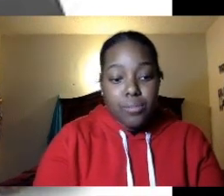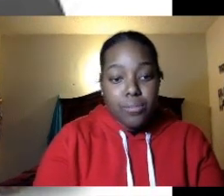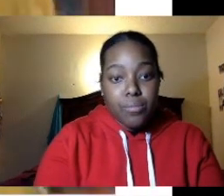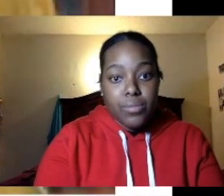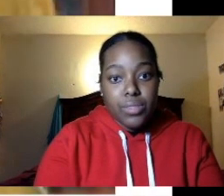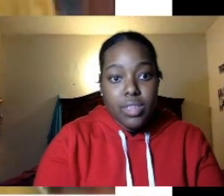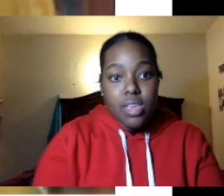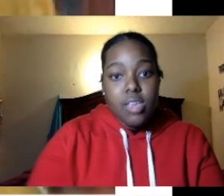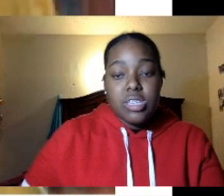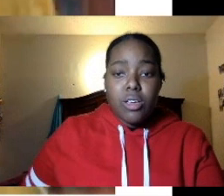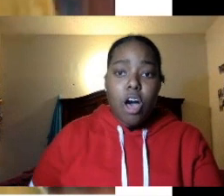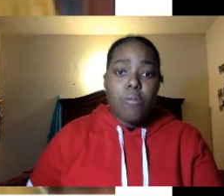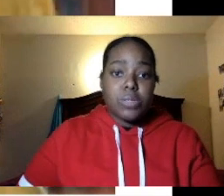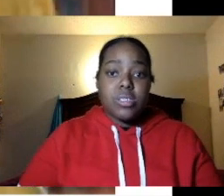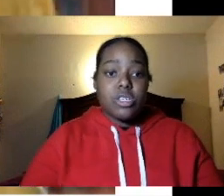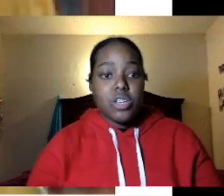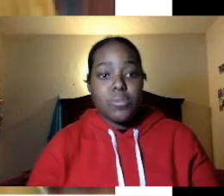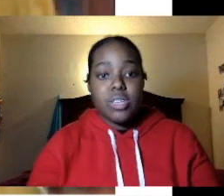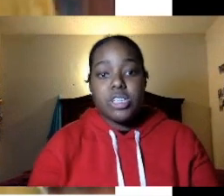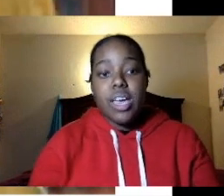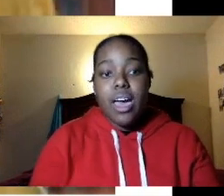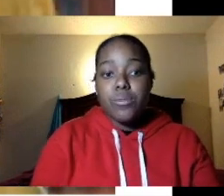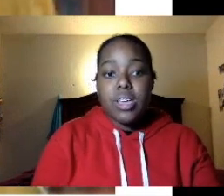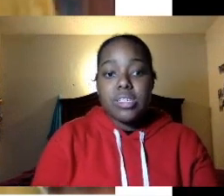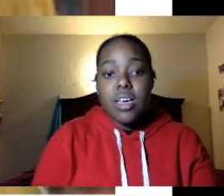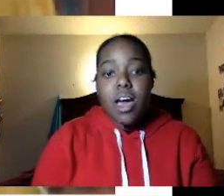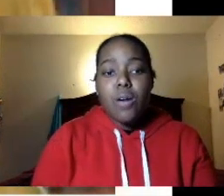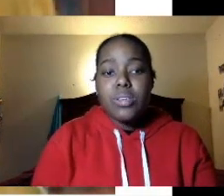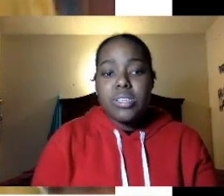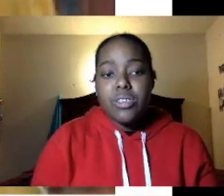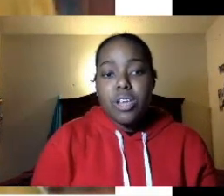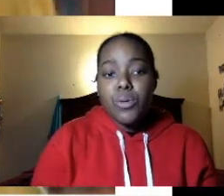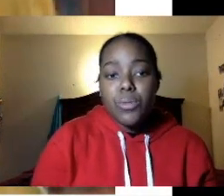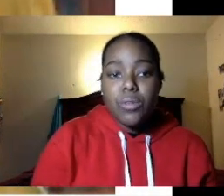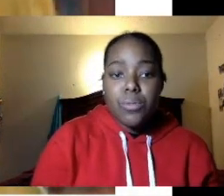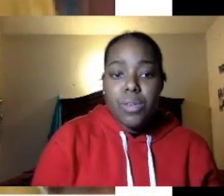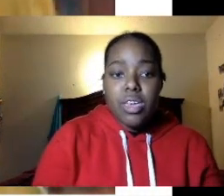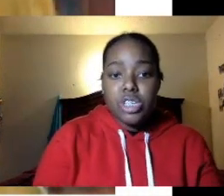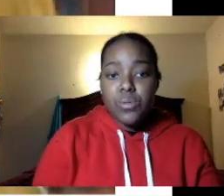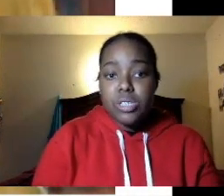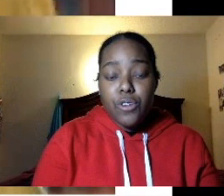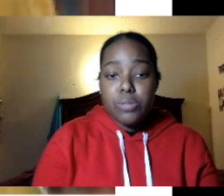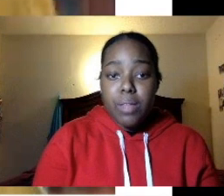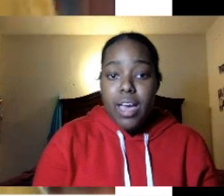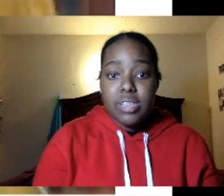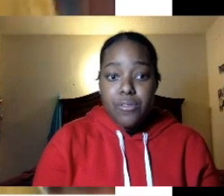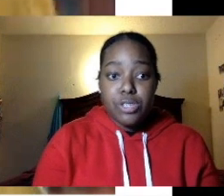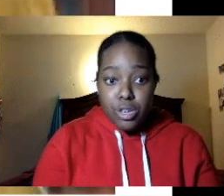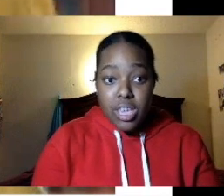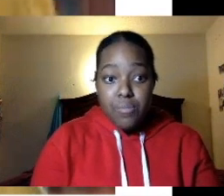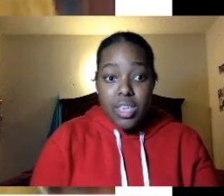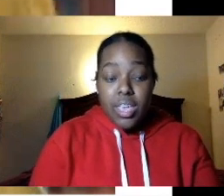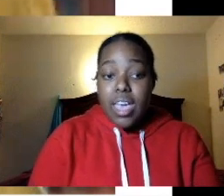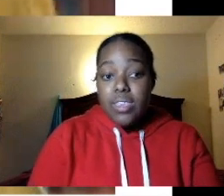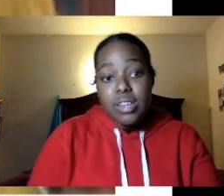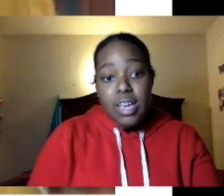Labor. Some accomplishments and achievements that she had was, I would say the number one would be she was the first Black deaf